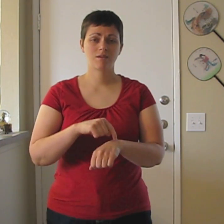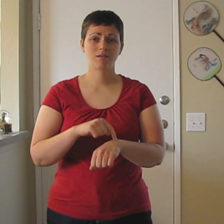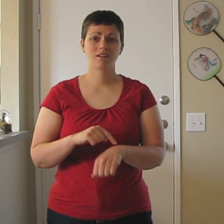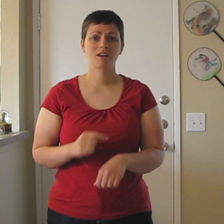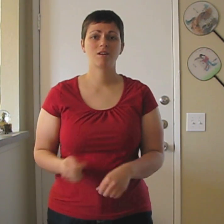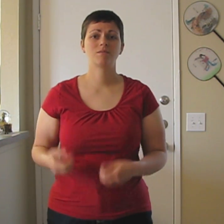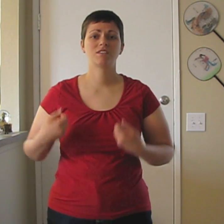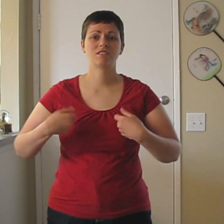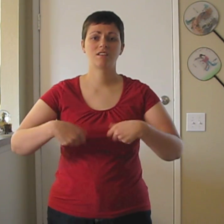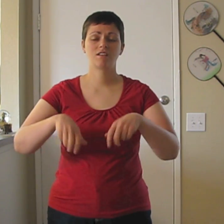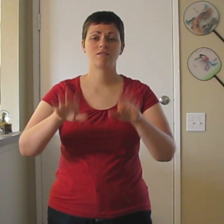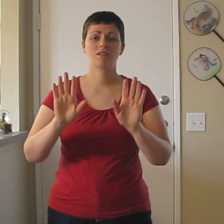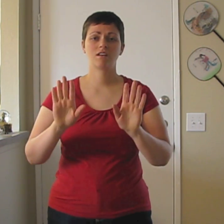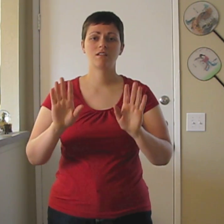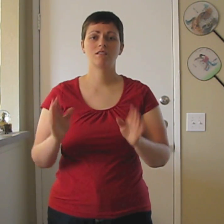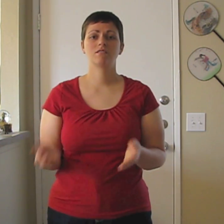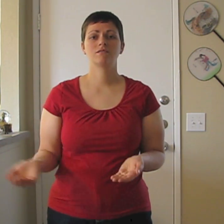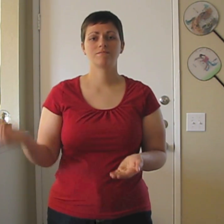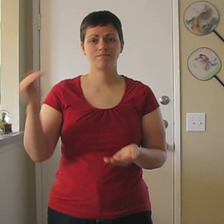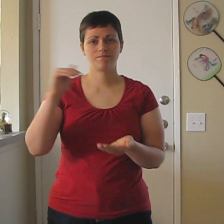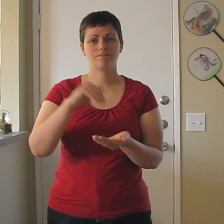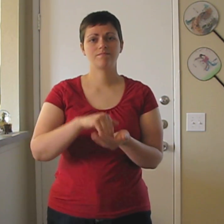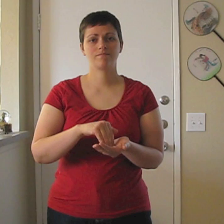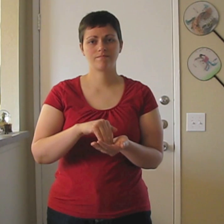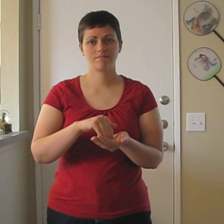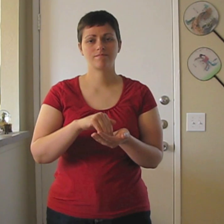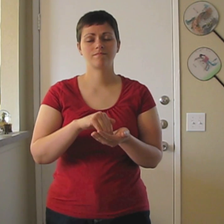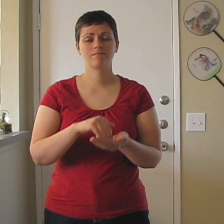Jerusalem. The time had come to sacrifice